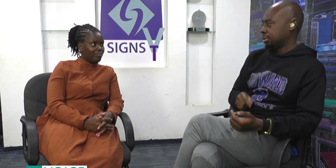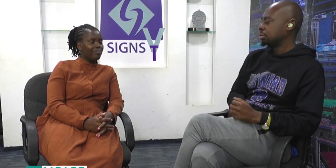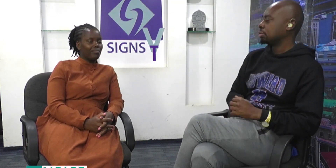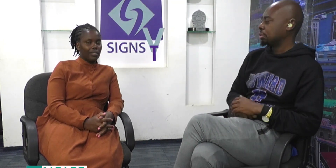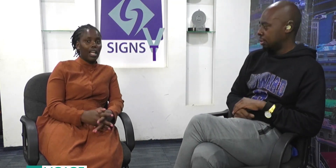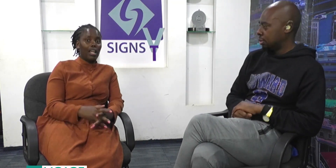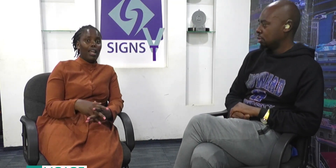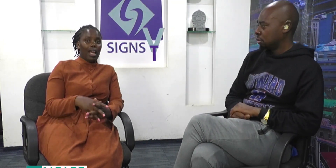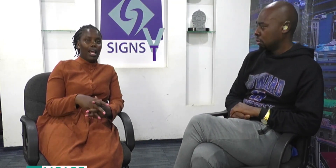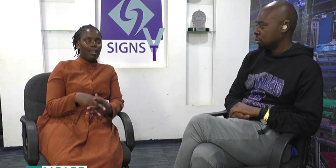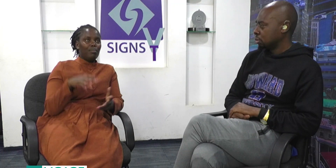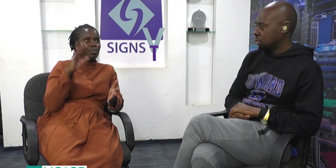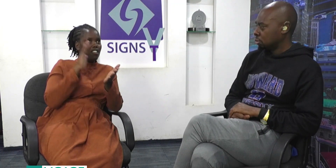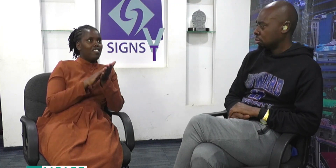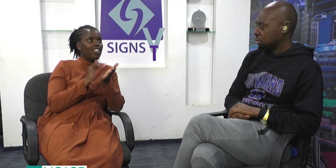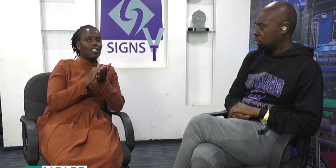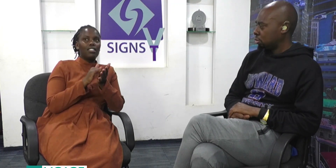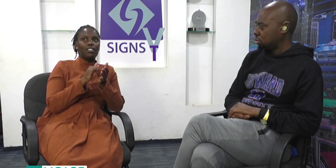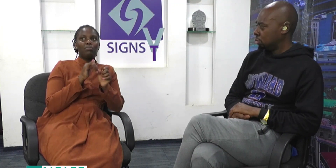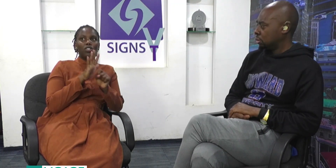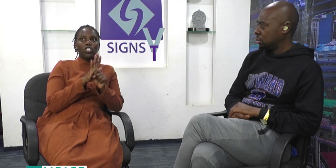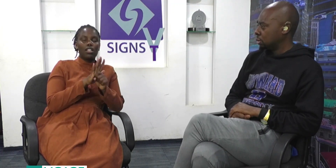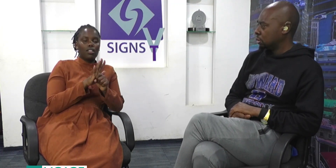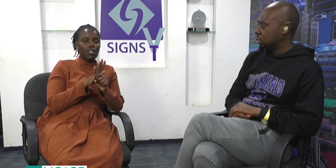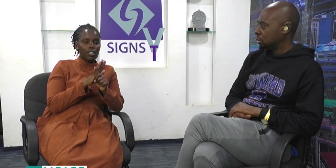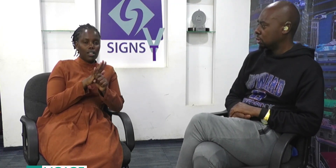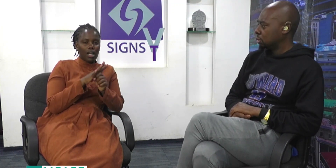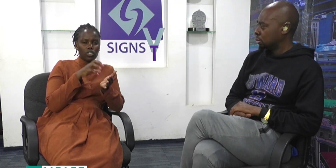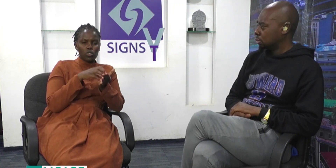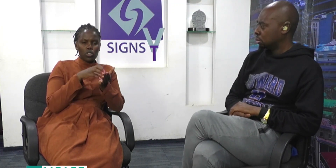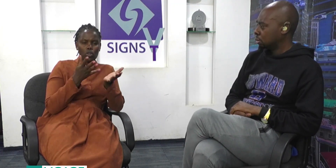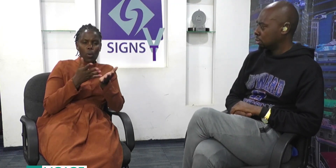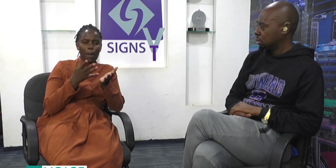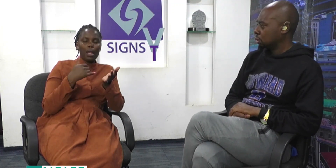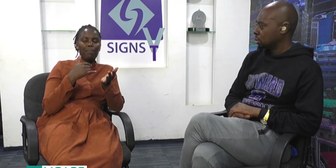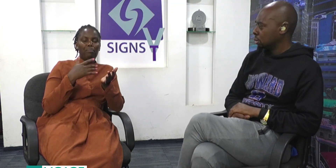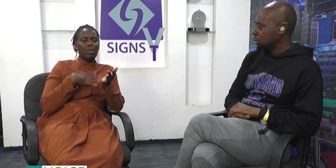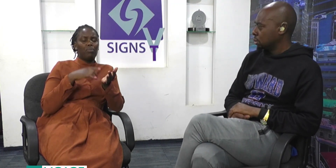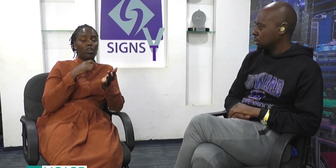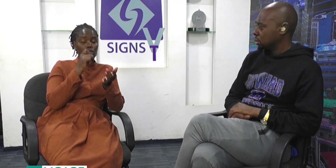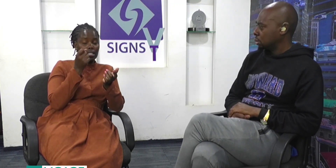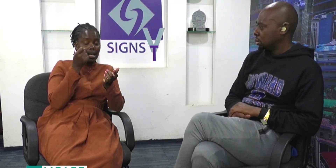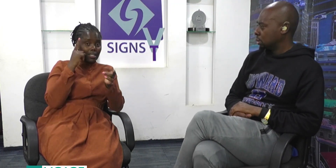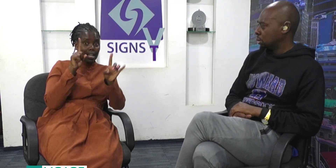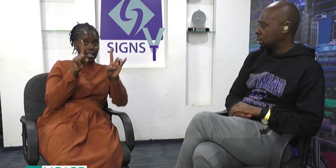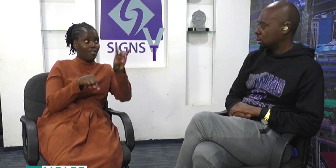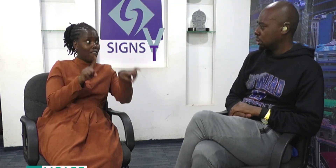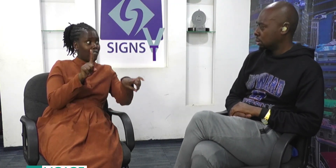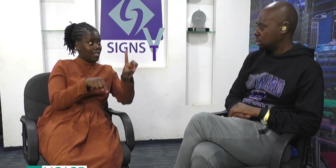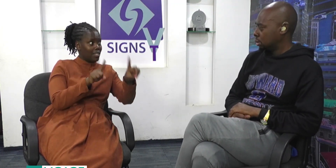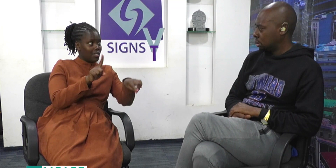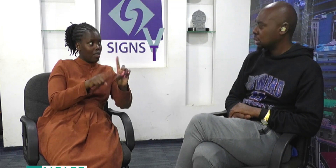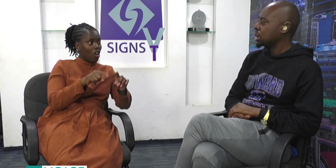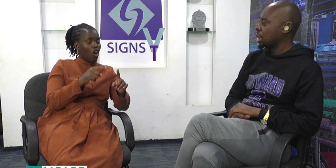the deaf children and teach them as slow as possible for them to understand. Okay, I believe that in